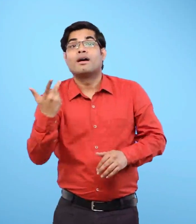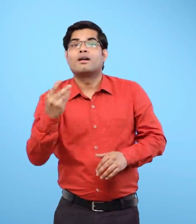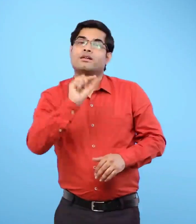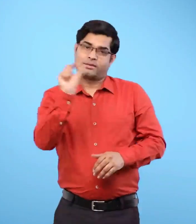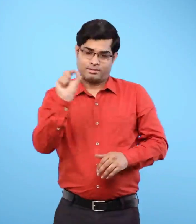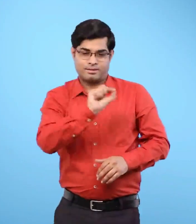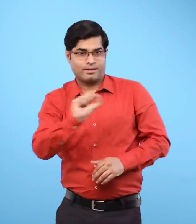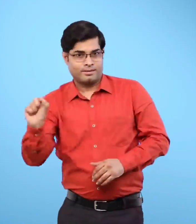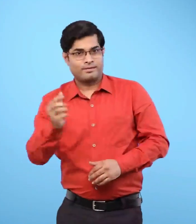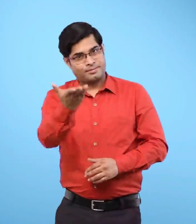Dash.